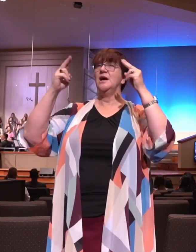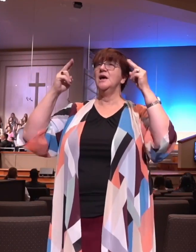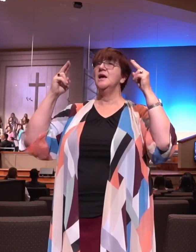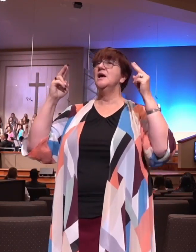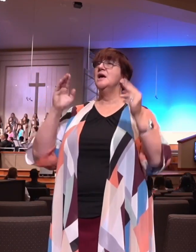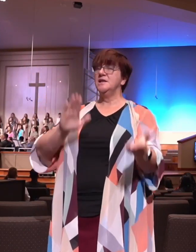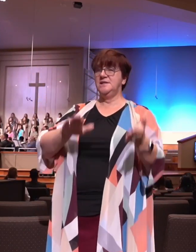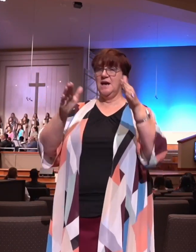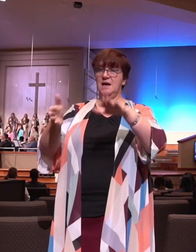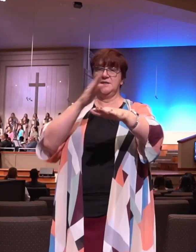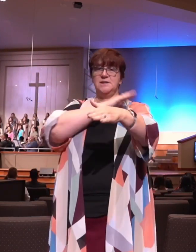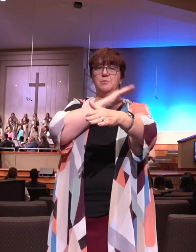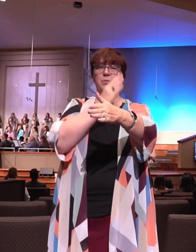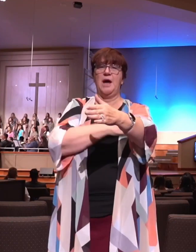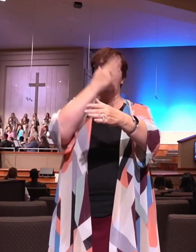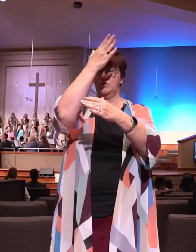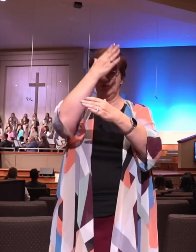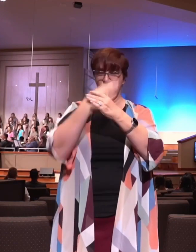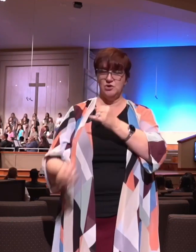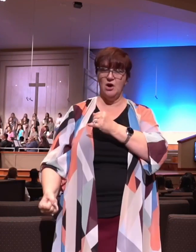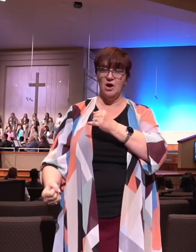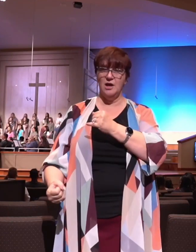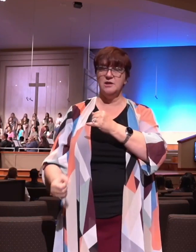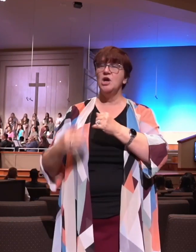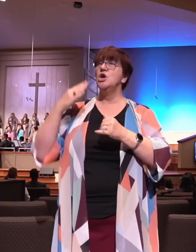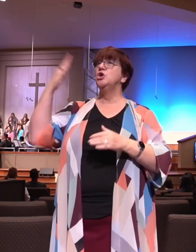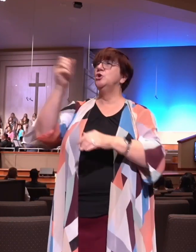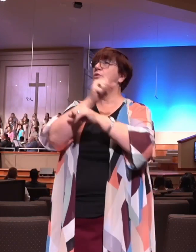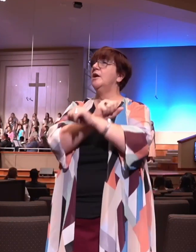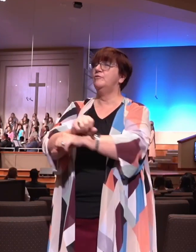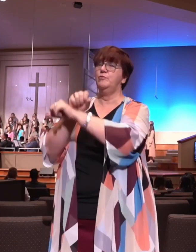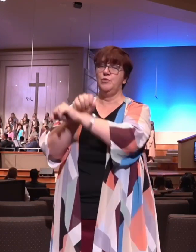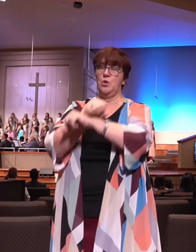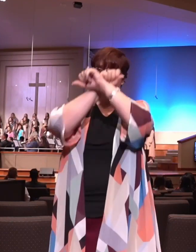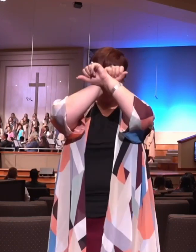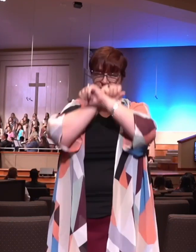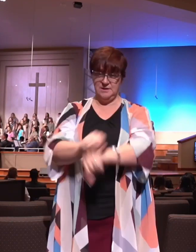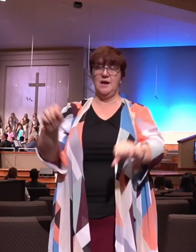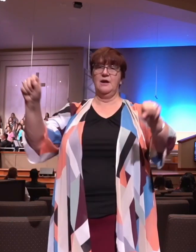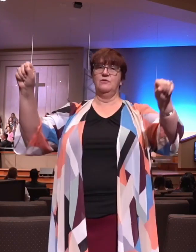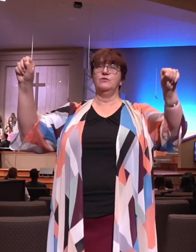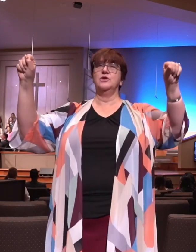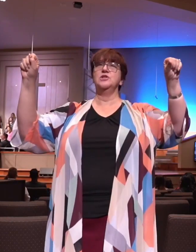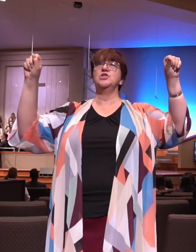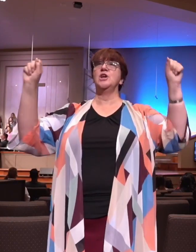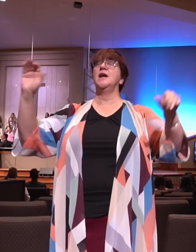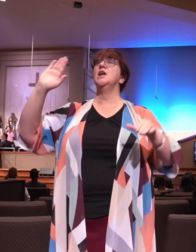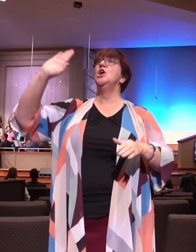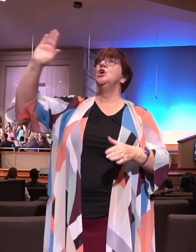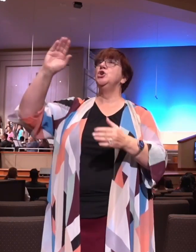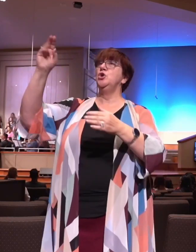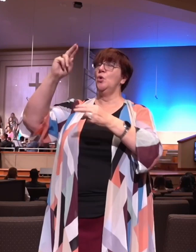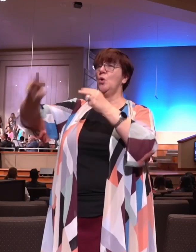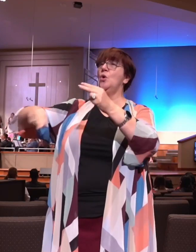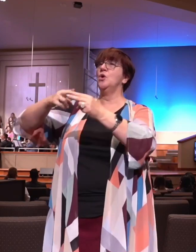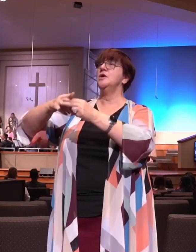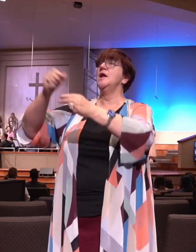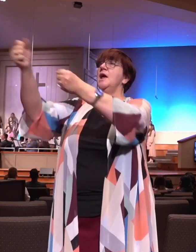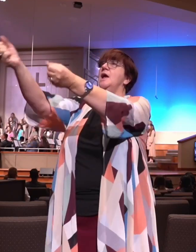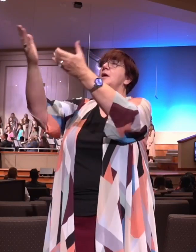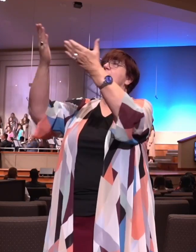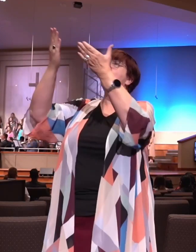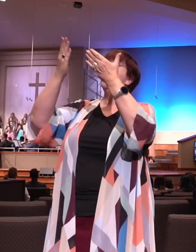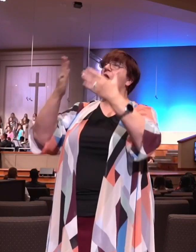Death has lost its grip on me. You have broken every chain. chain. There's